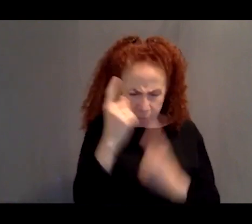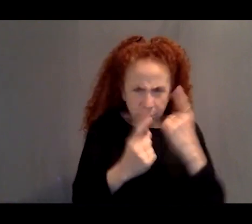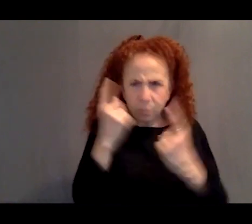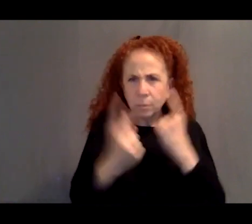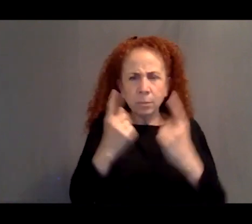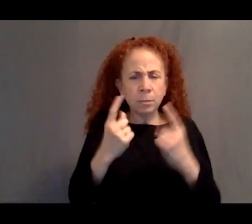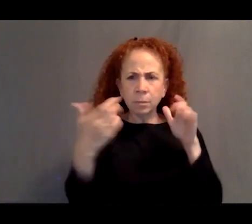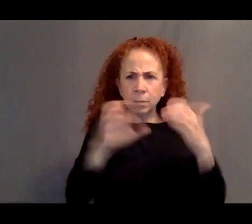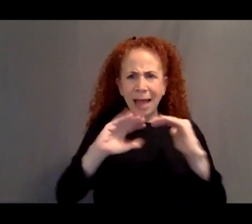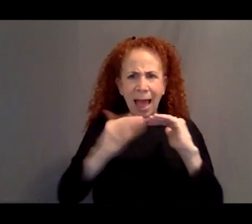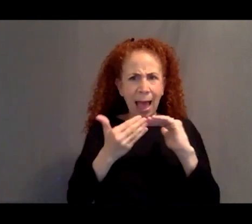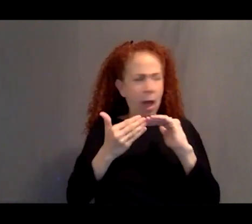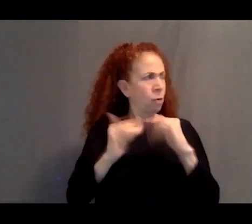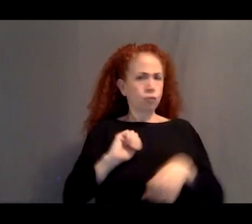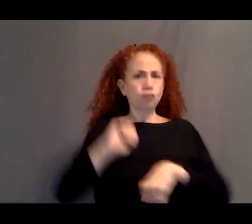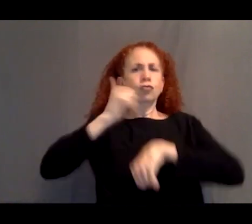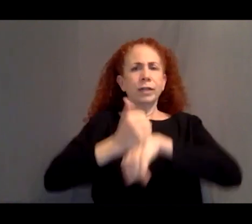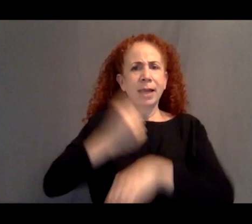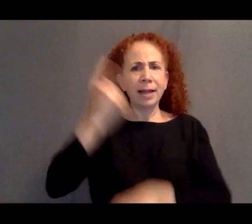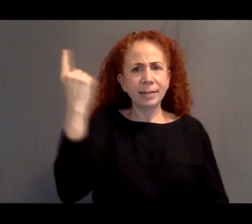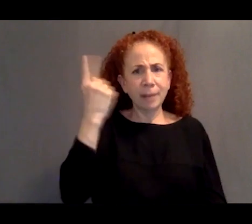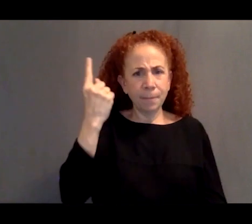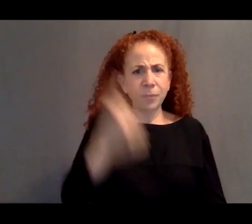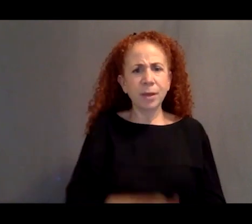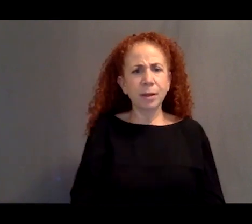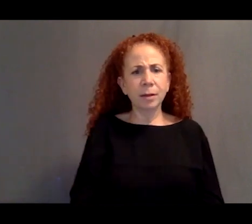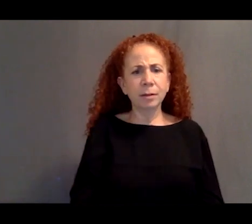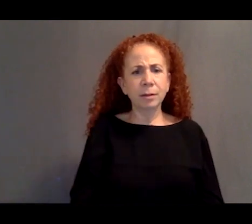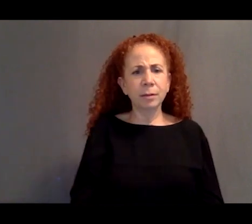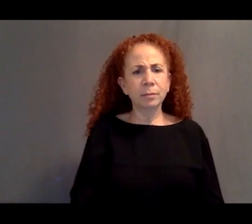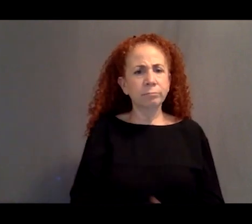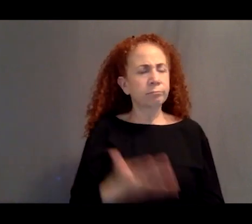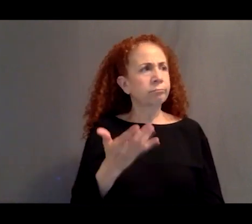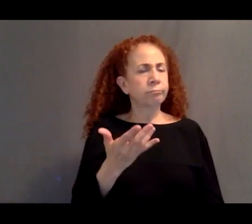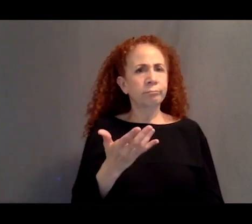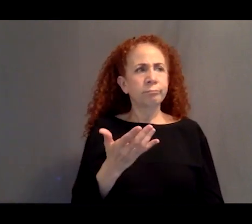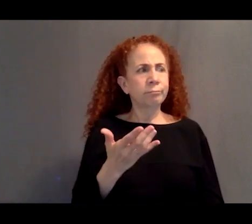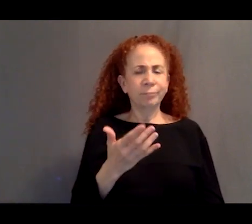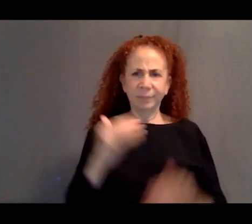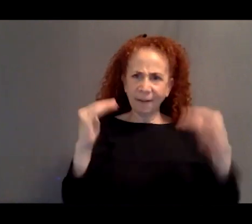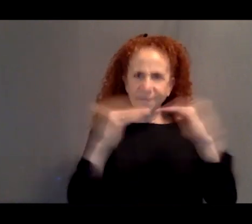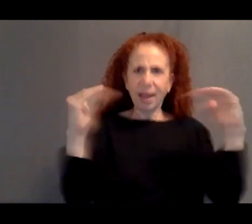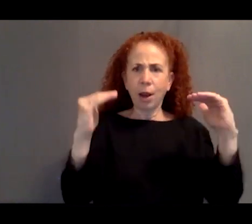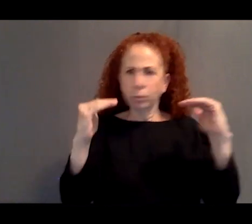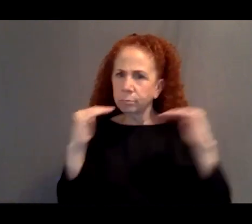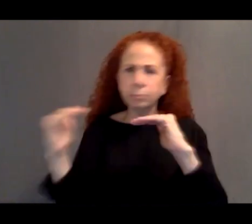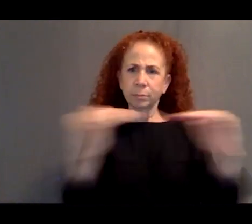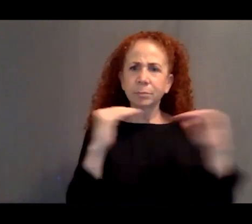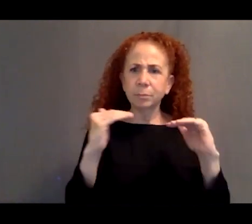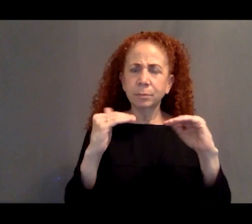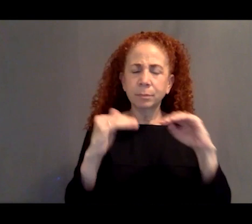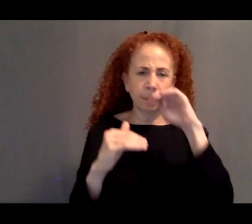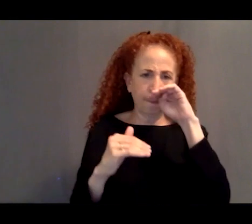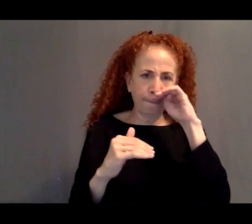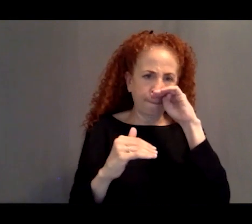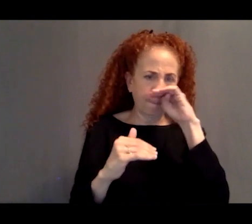we create something that again is just and fair? So